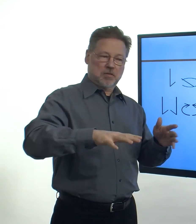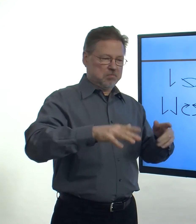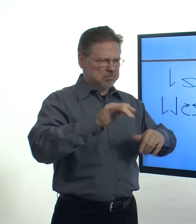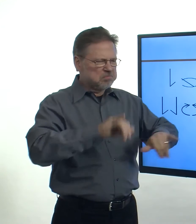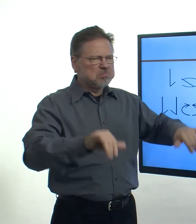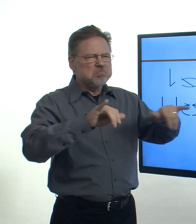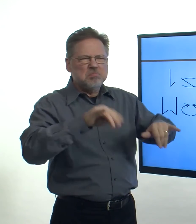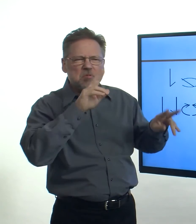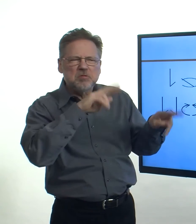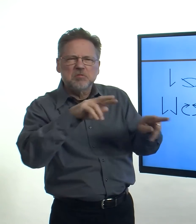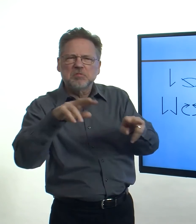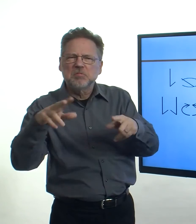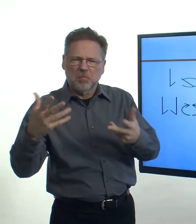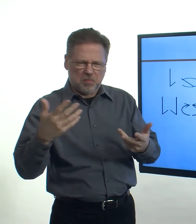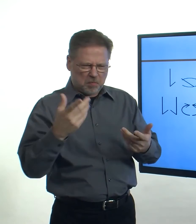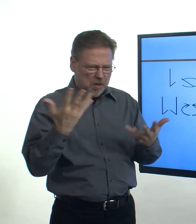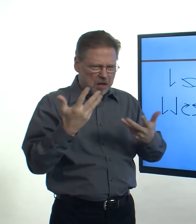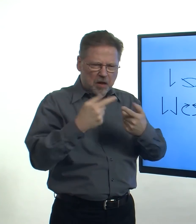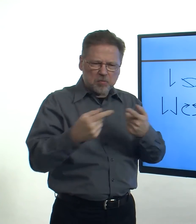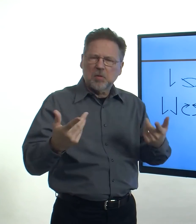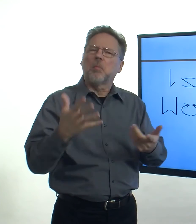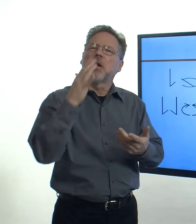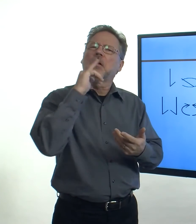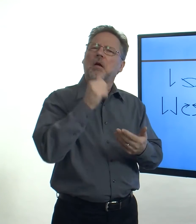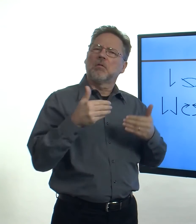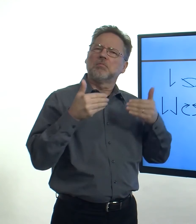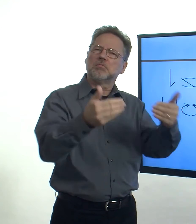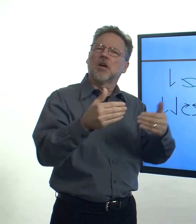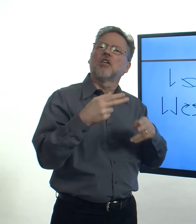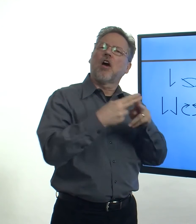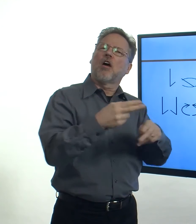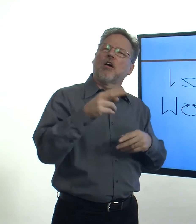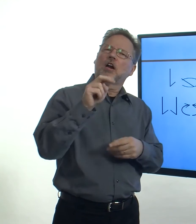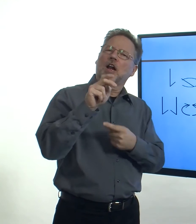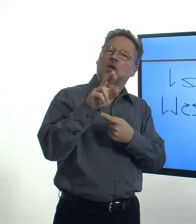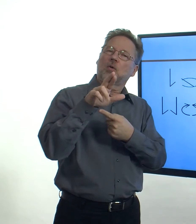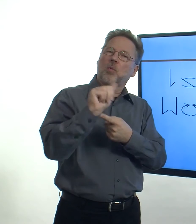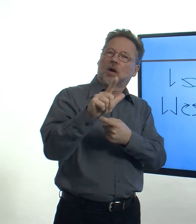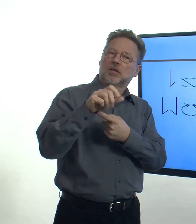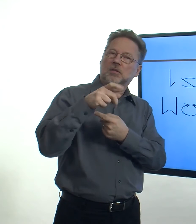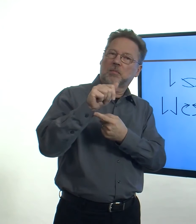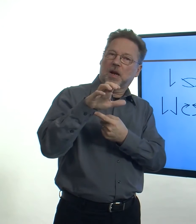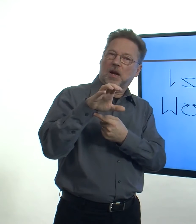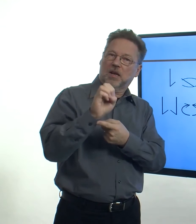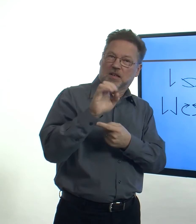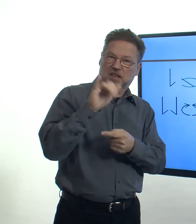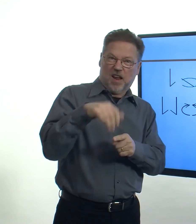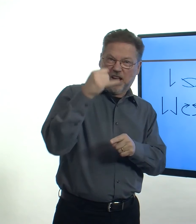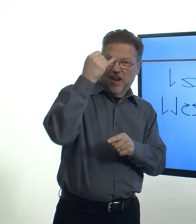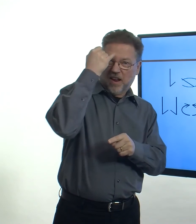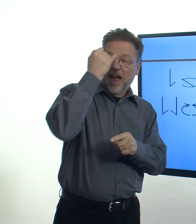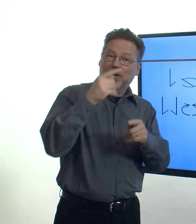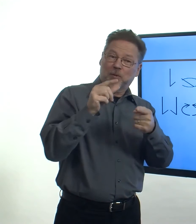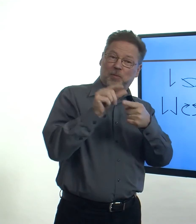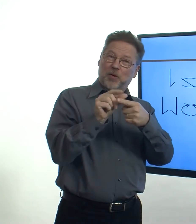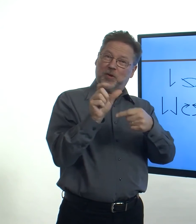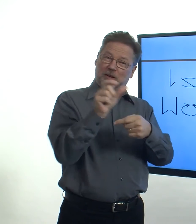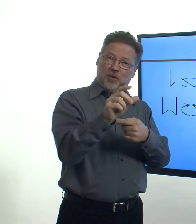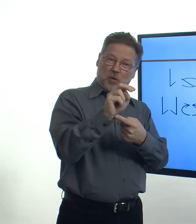produced in the space in front of the body. To contrast this from other space, it could be thought of as neutral space. While the term